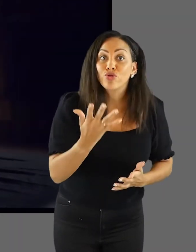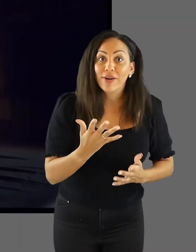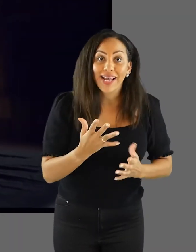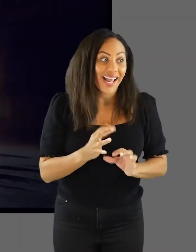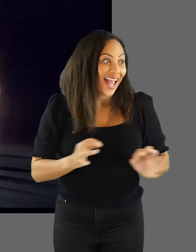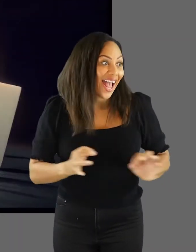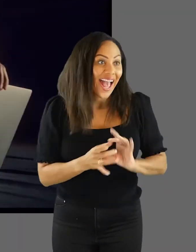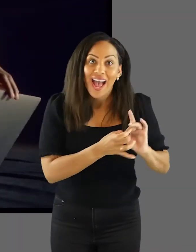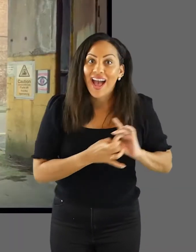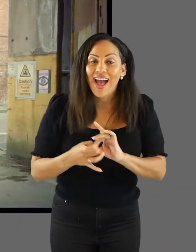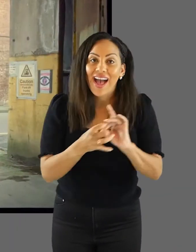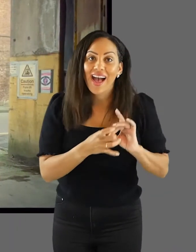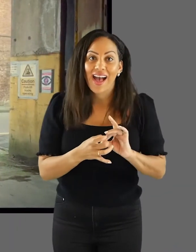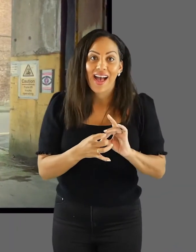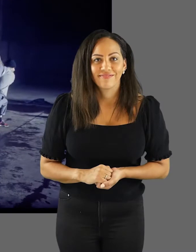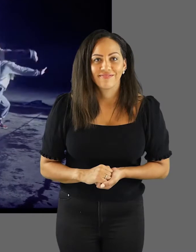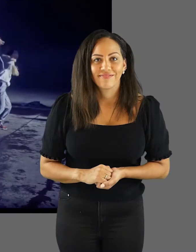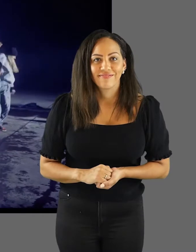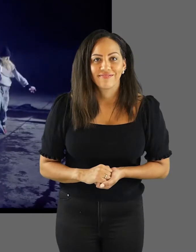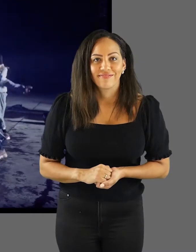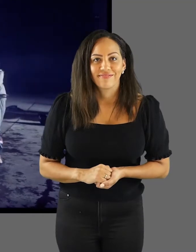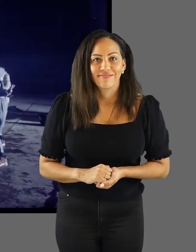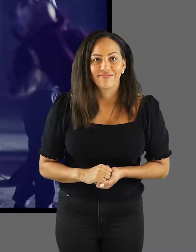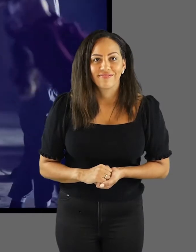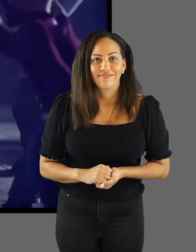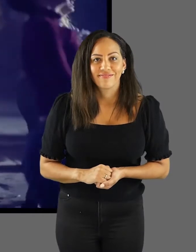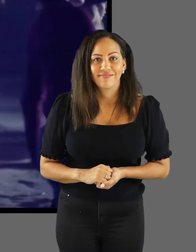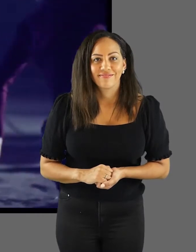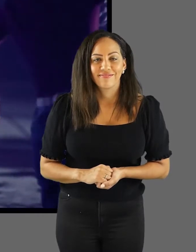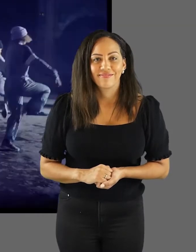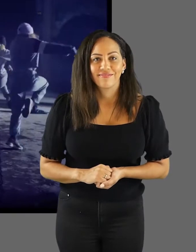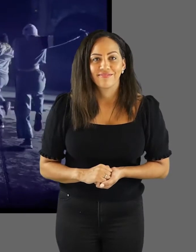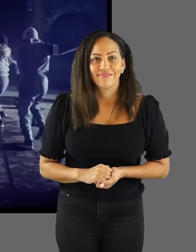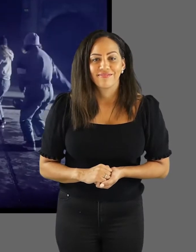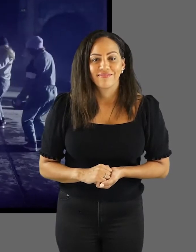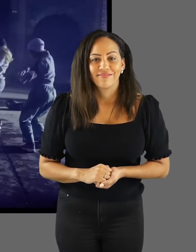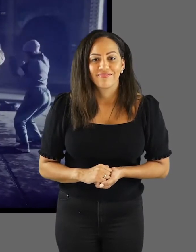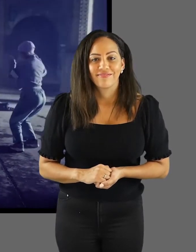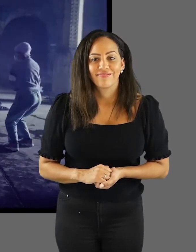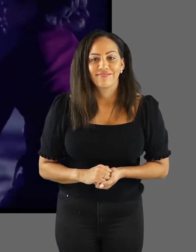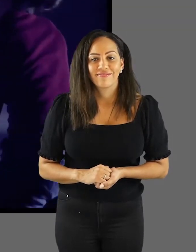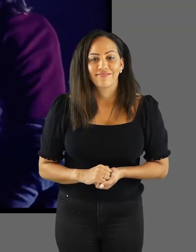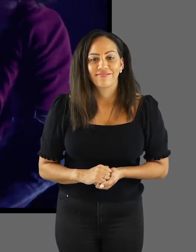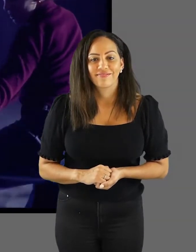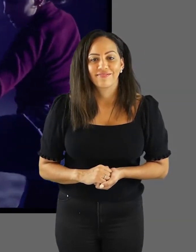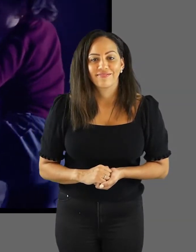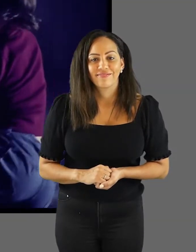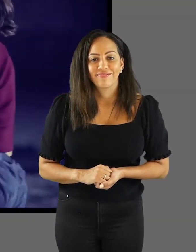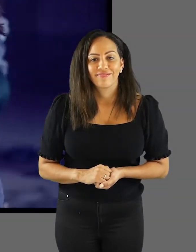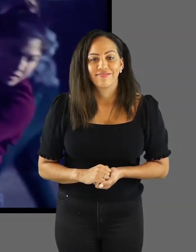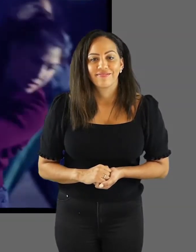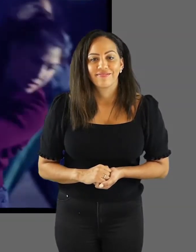I wanted to push my limits as a musician, as an artist. At the beginning, it started small, like,